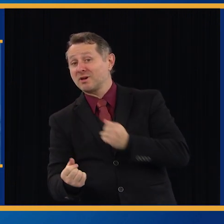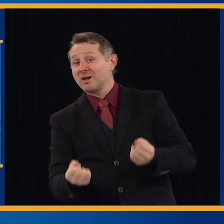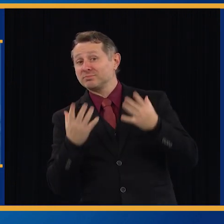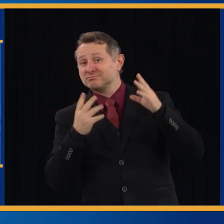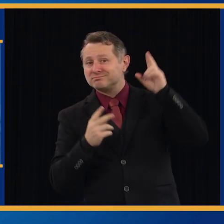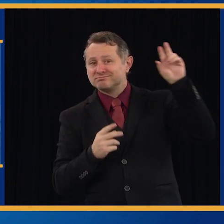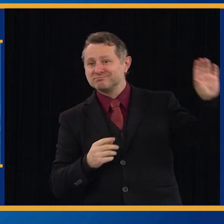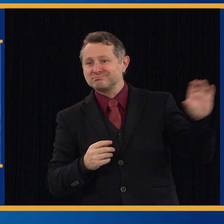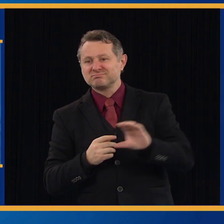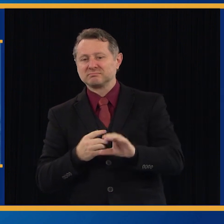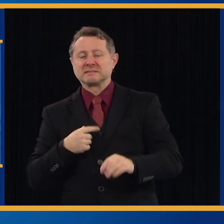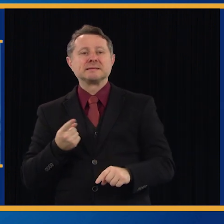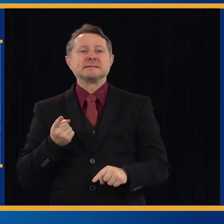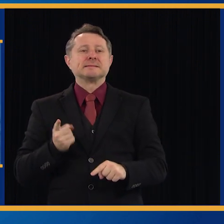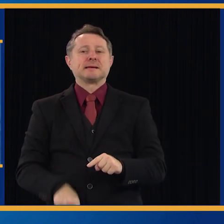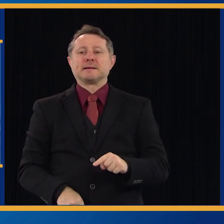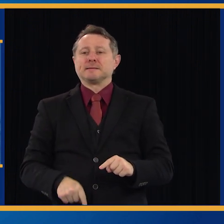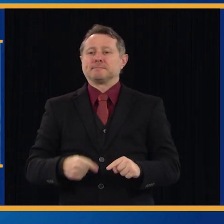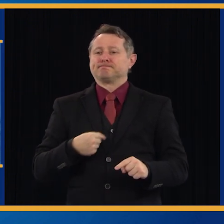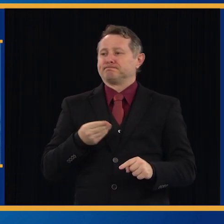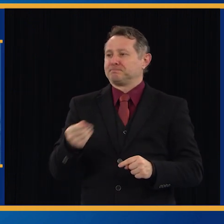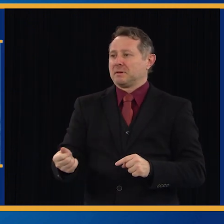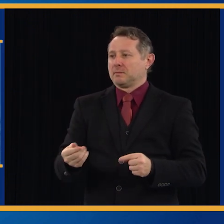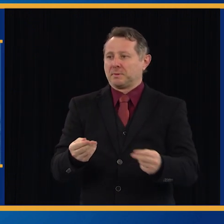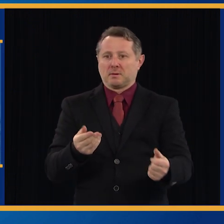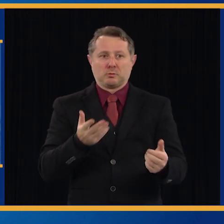spend what you don't have. If you were to do